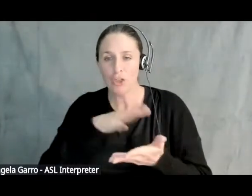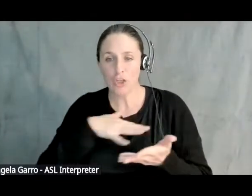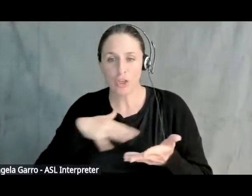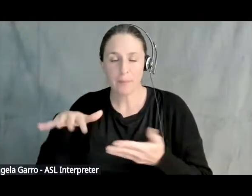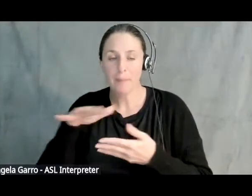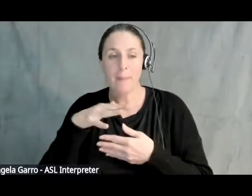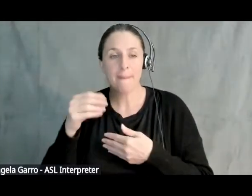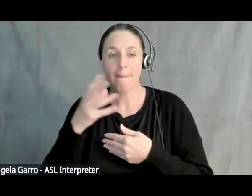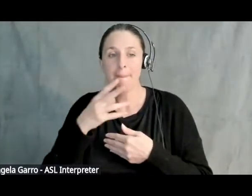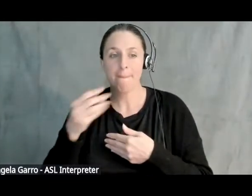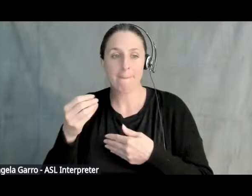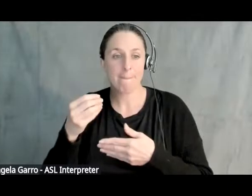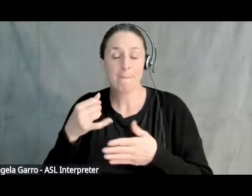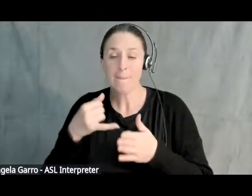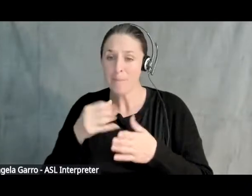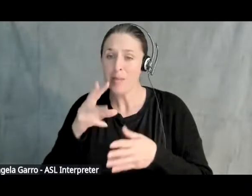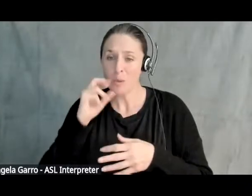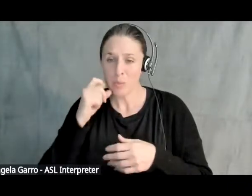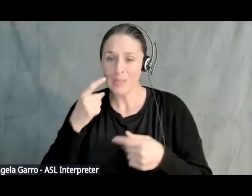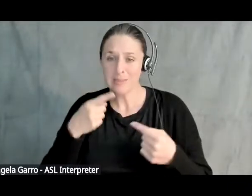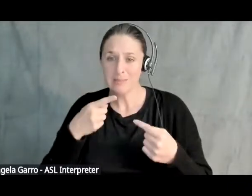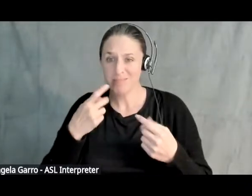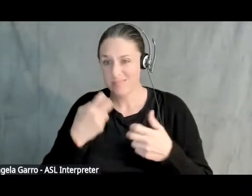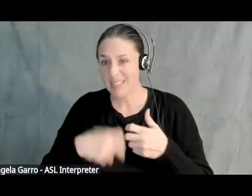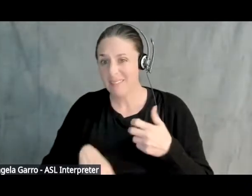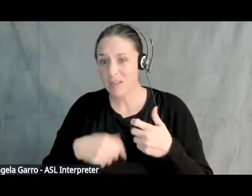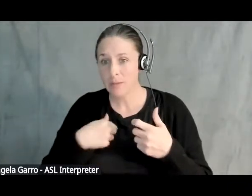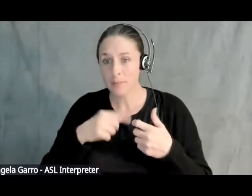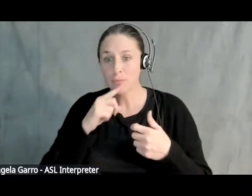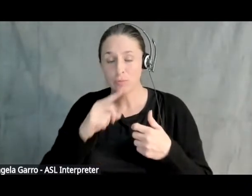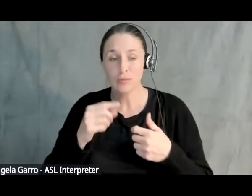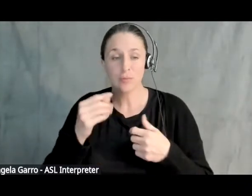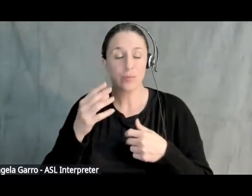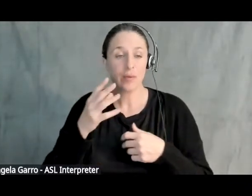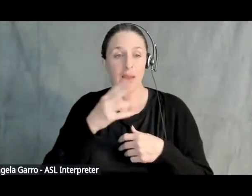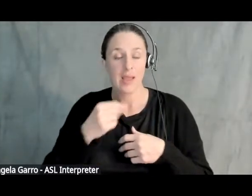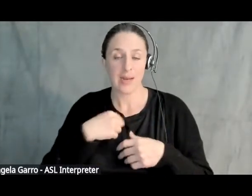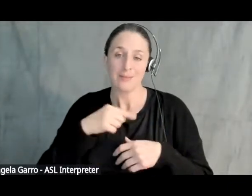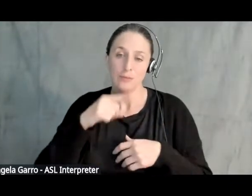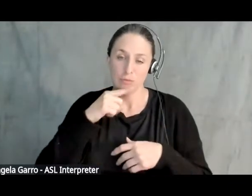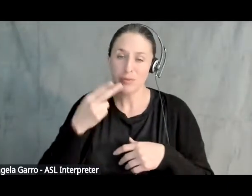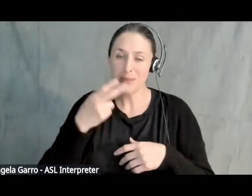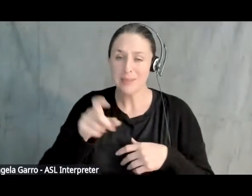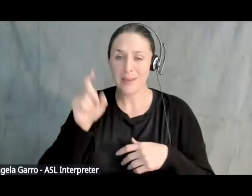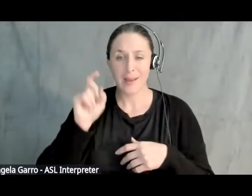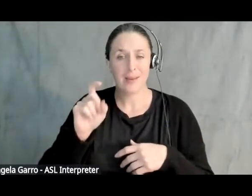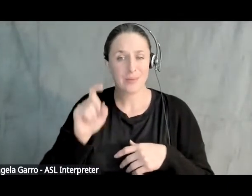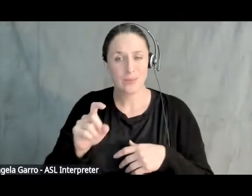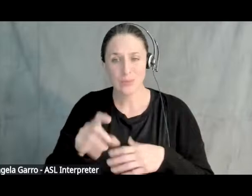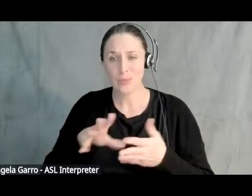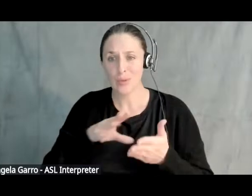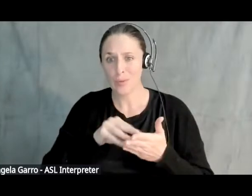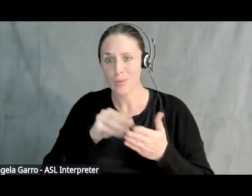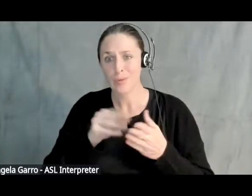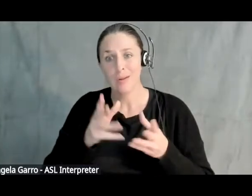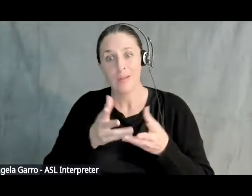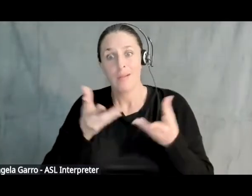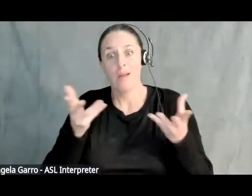it was difficult, I'm sure. And I'm sure he had to learn a lot of things, coming out